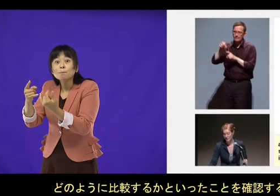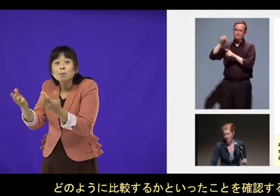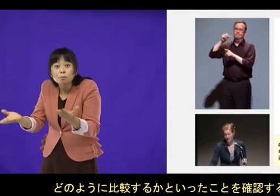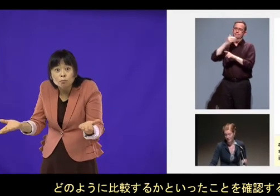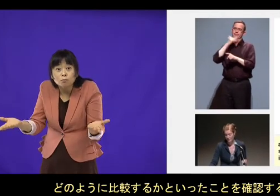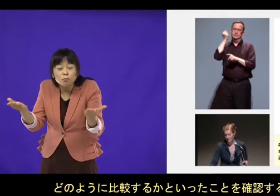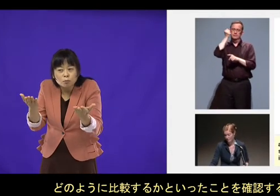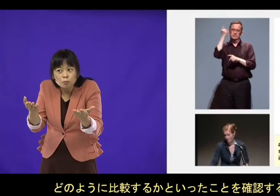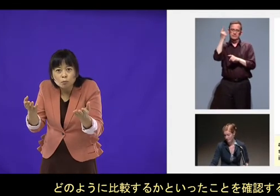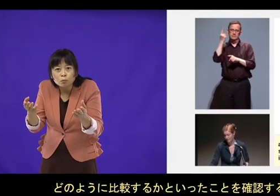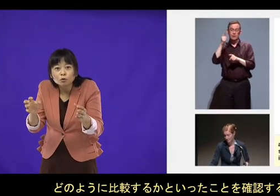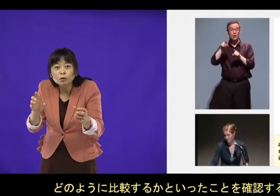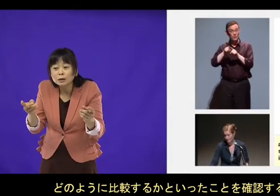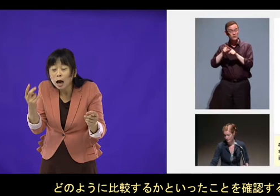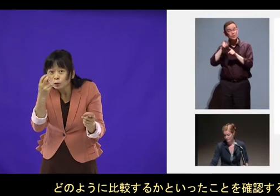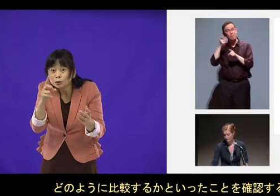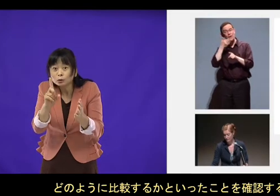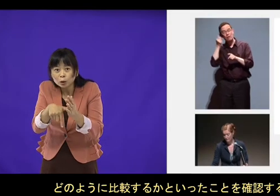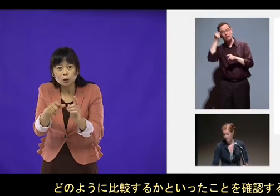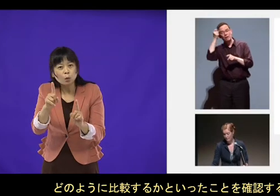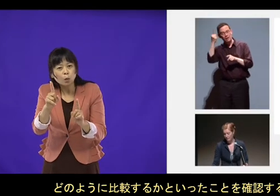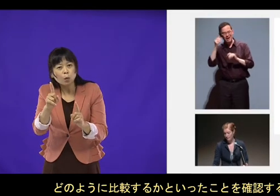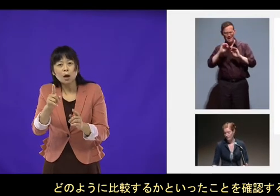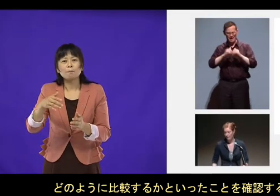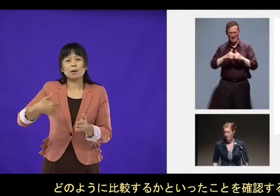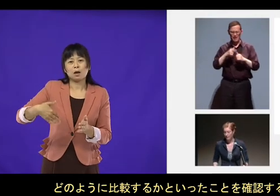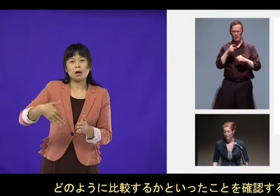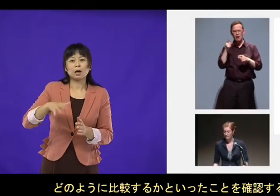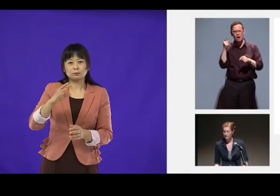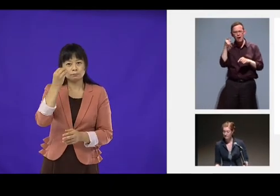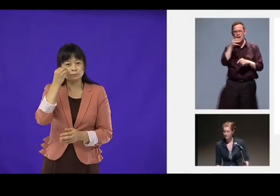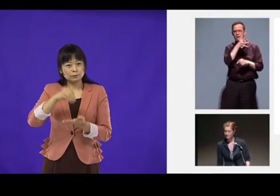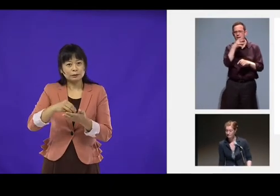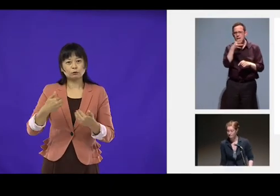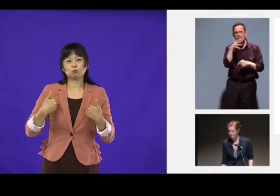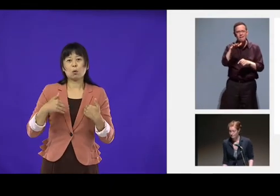context-dependent signing in urban signing communities, for instance.